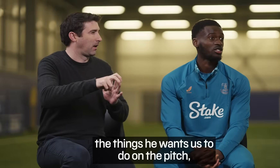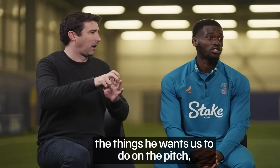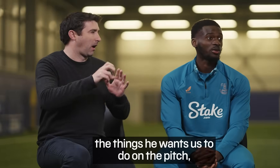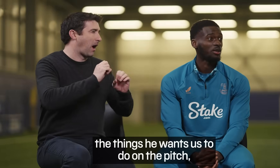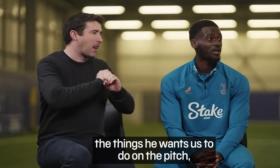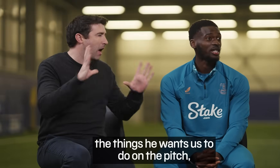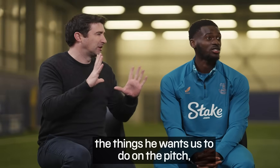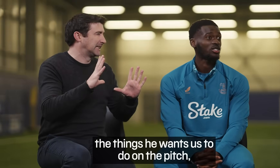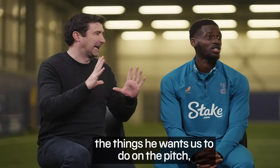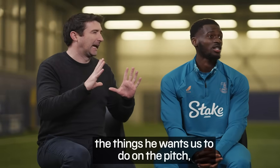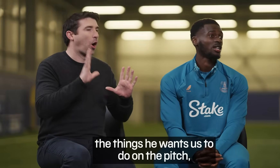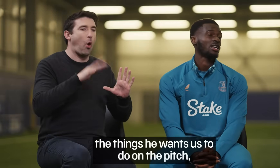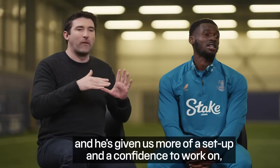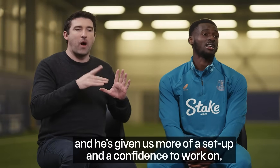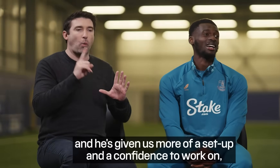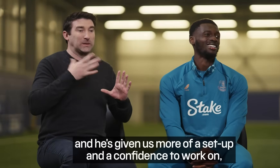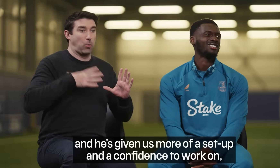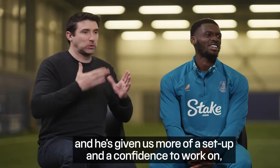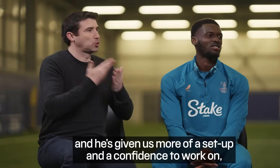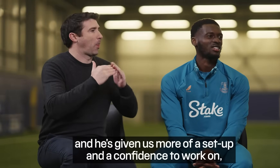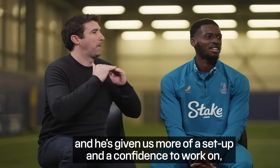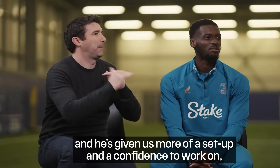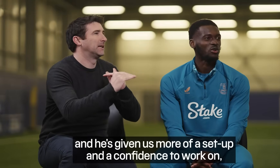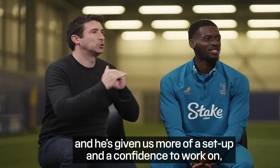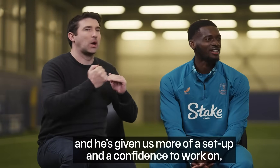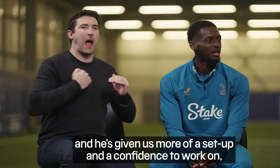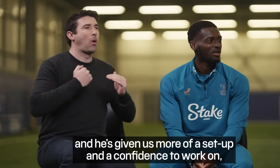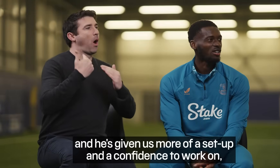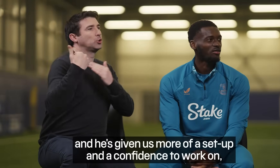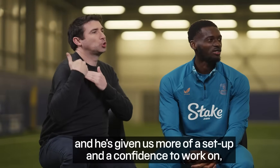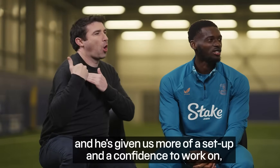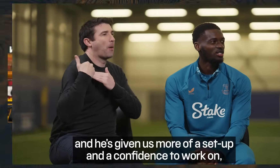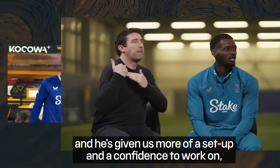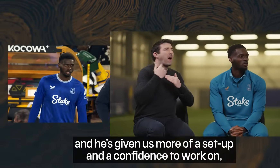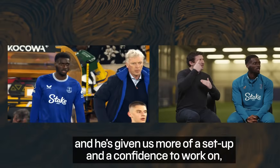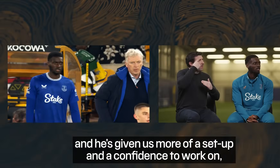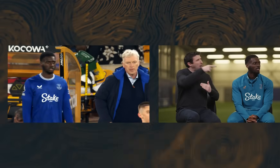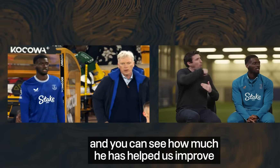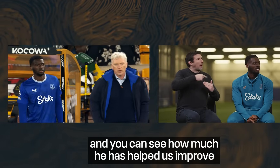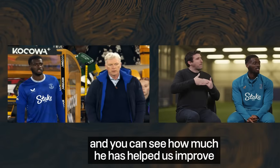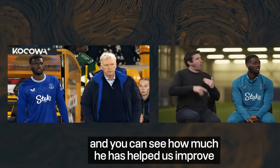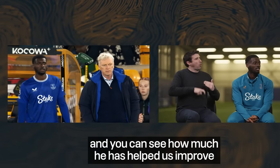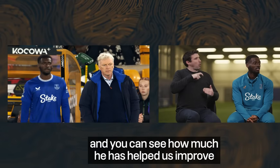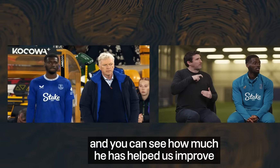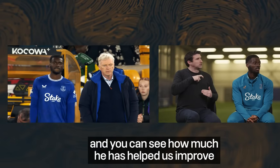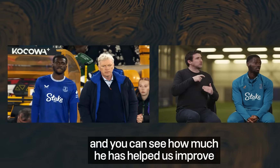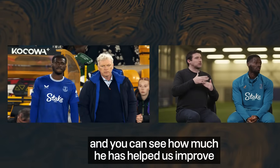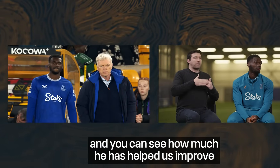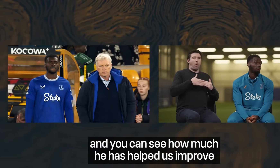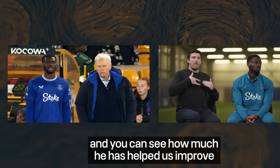us to do on the pitch, and he's gave us like more of a setup and a confidence to work on, and you can